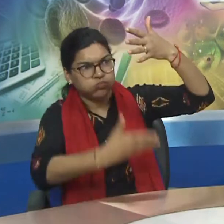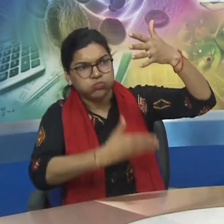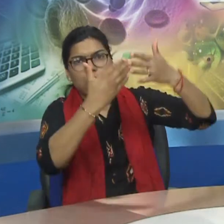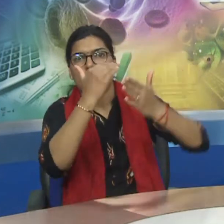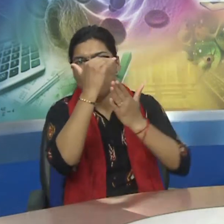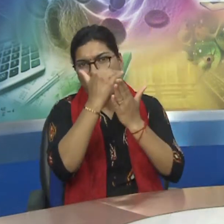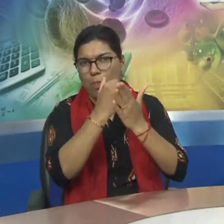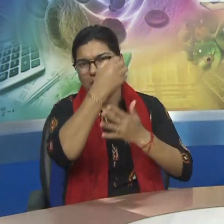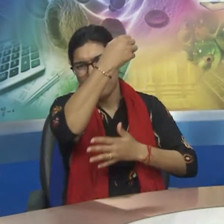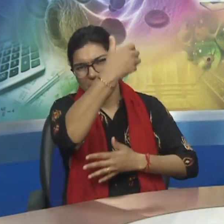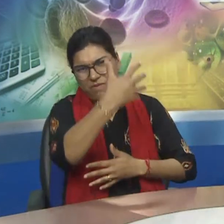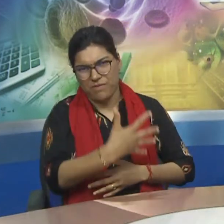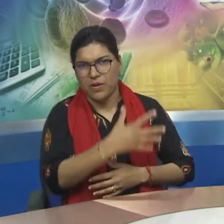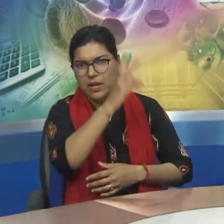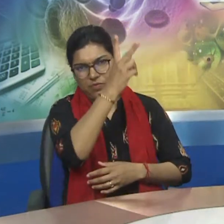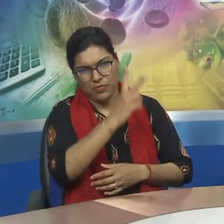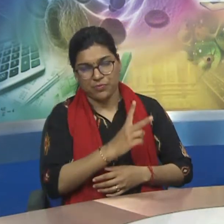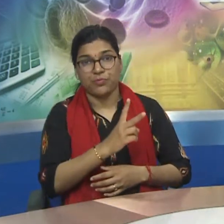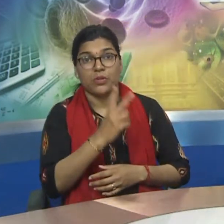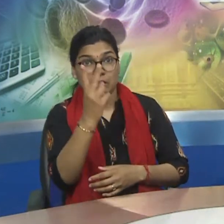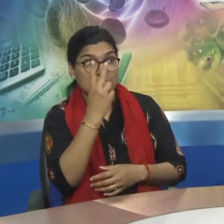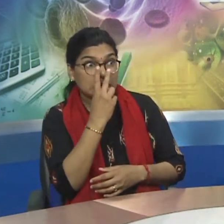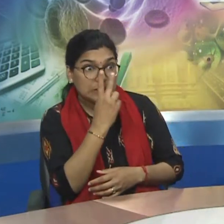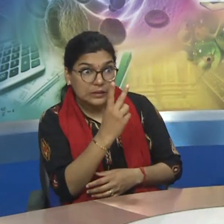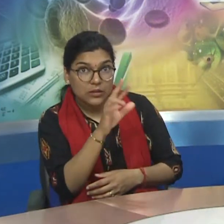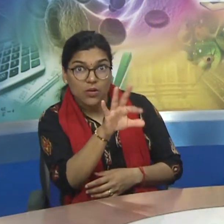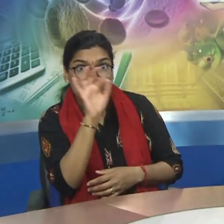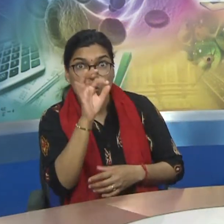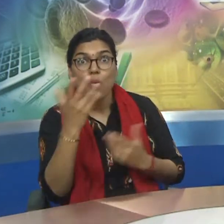start button, and then a pop-up will come up.